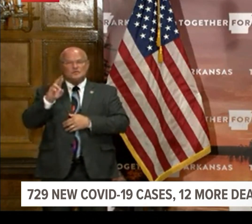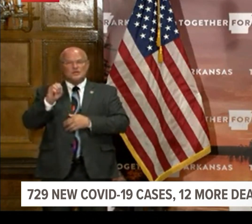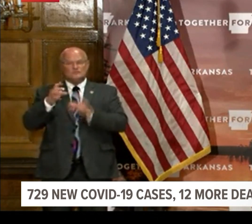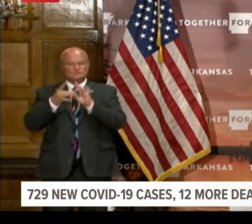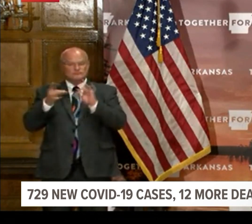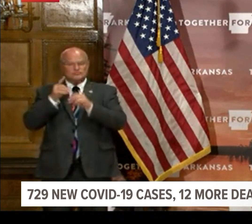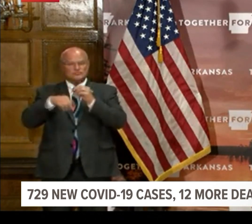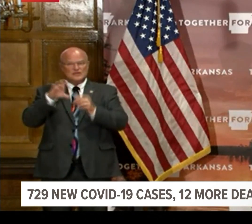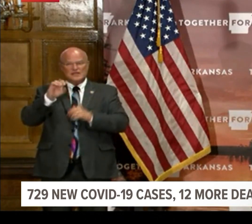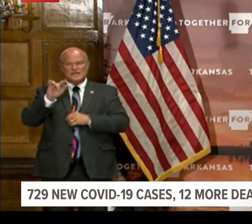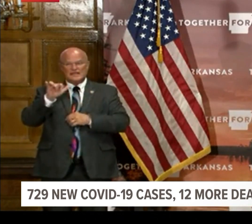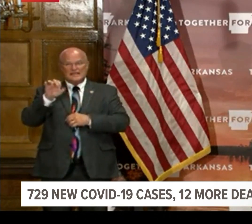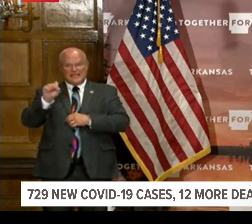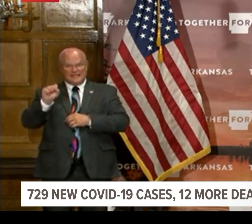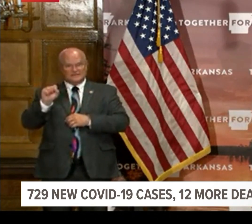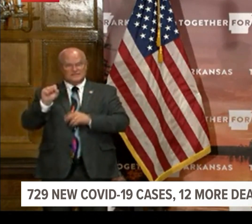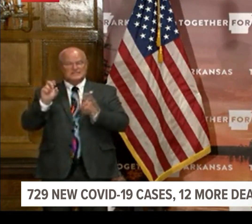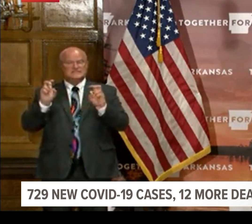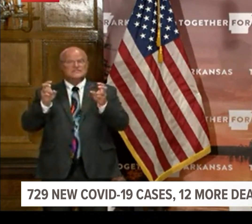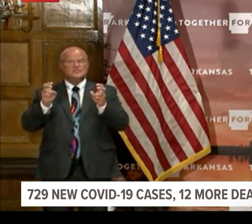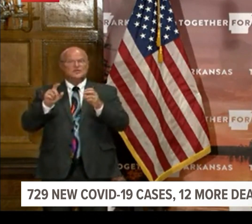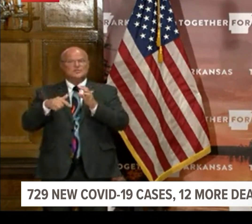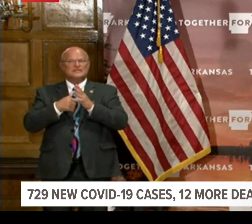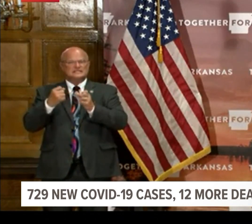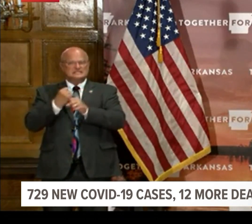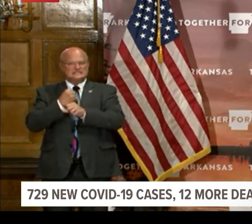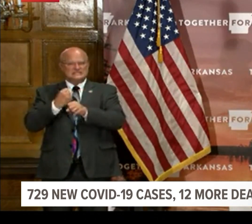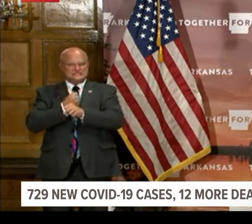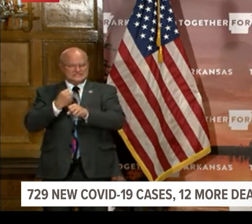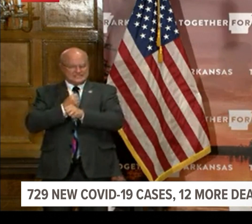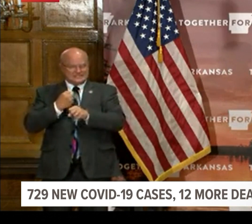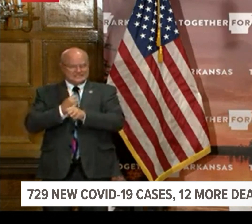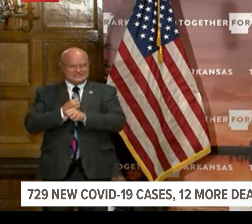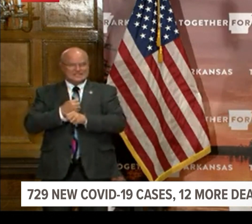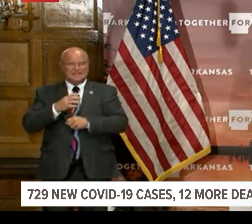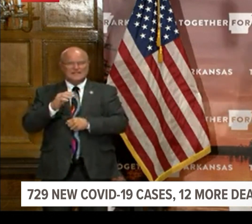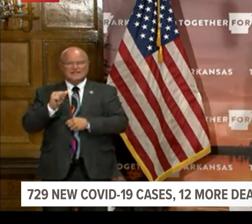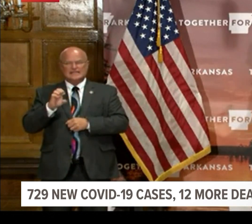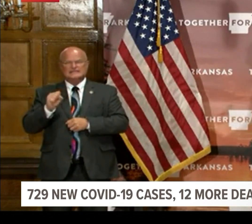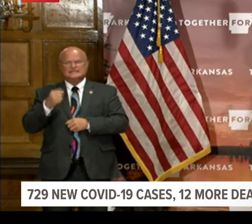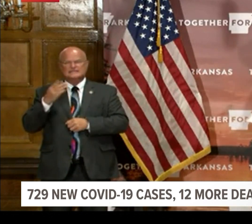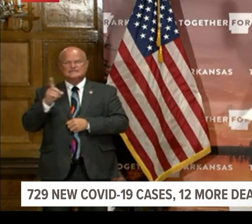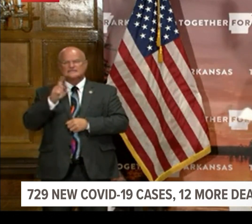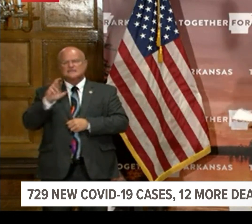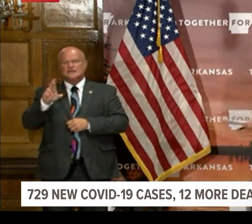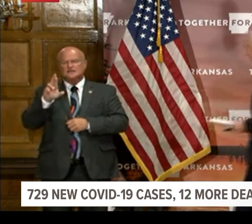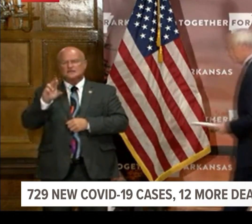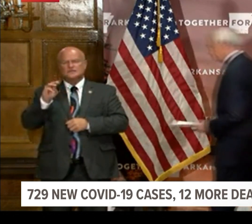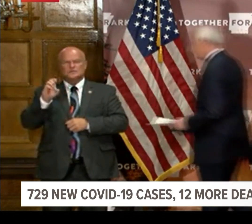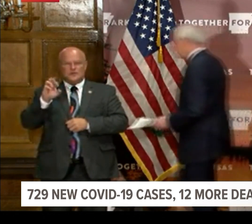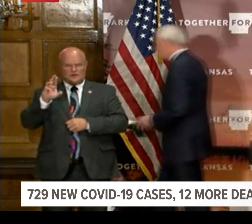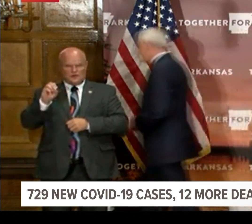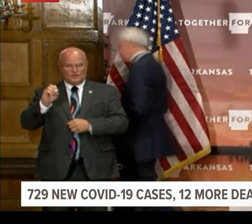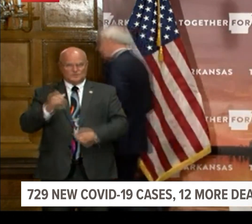counties in terms of the statistics on that cases. Dr. Romero.